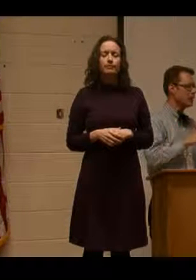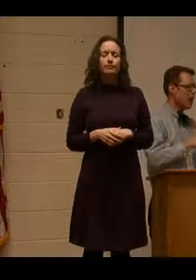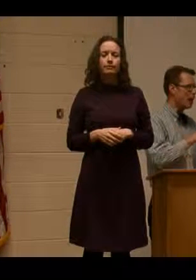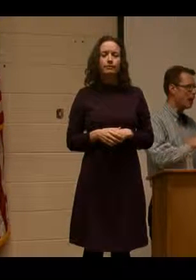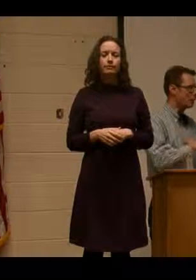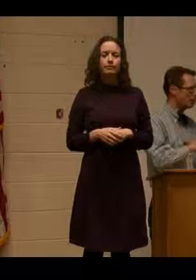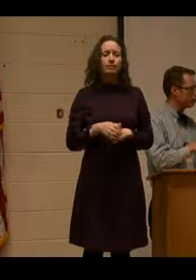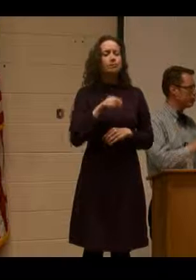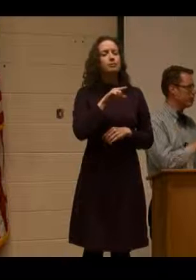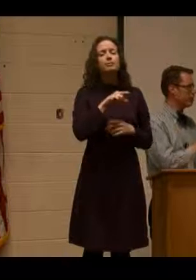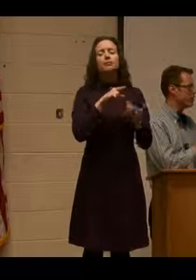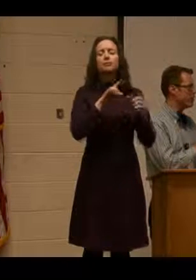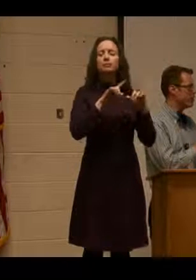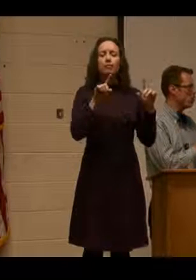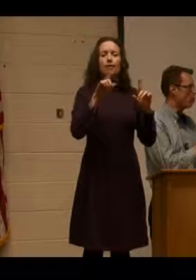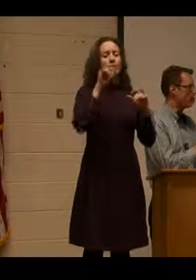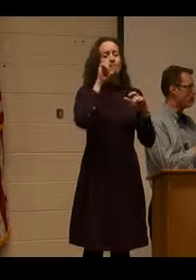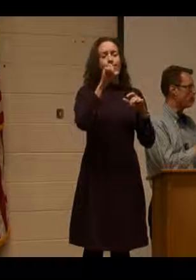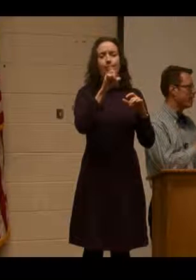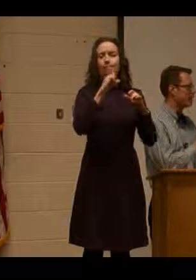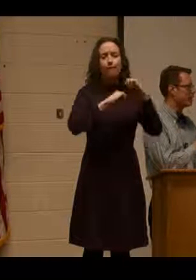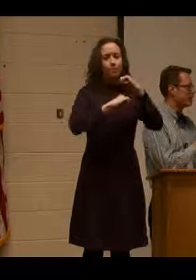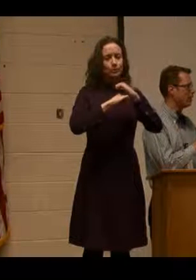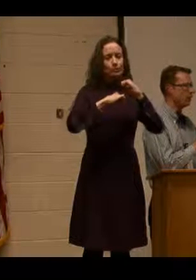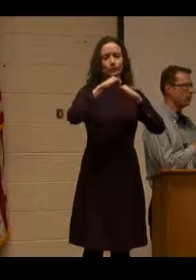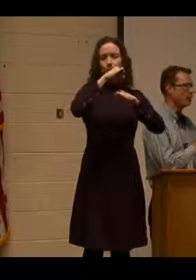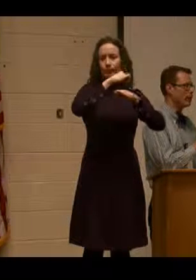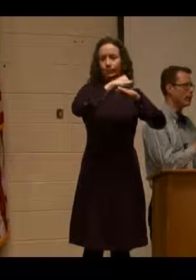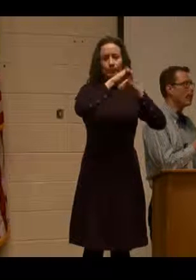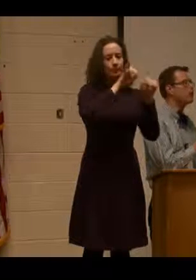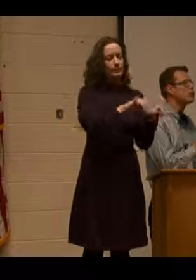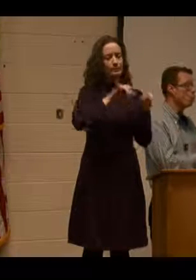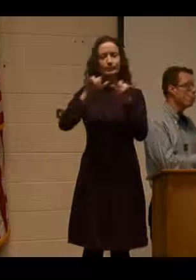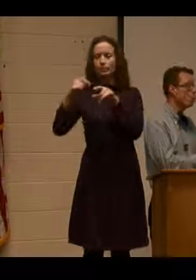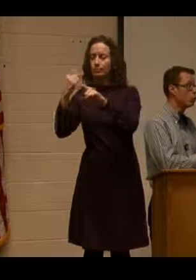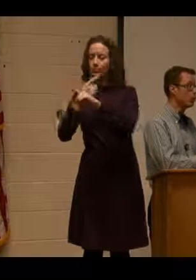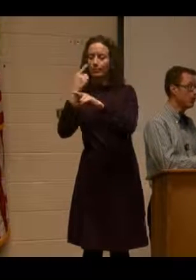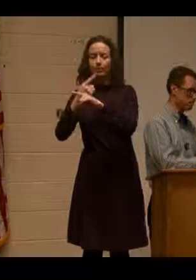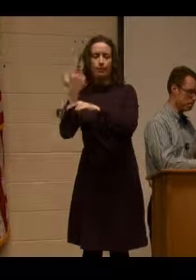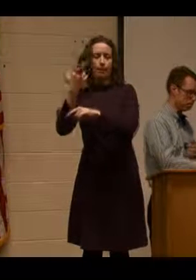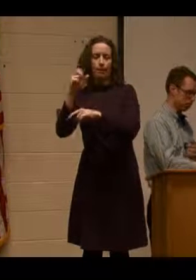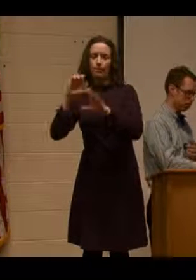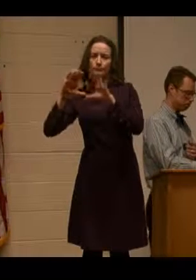same way that a regular high school would be.